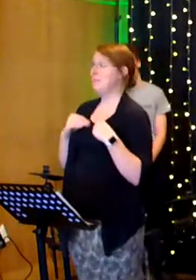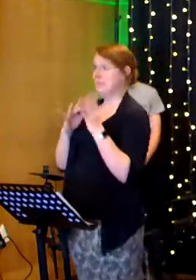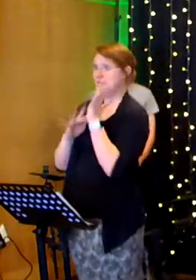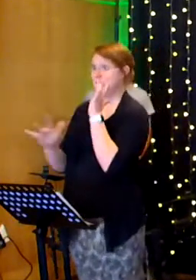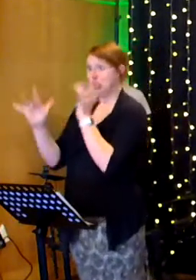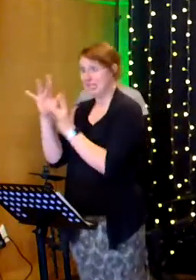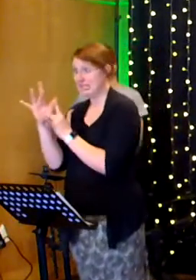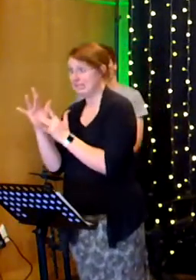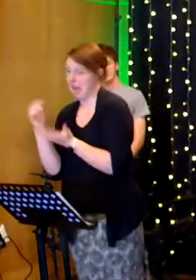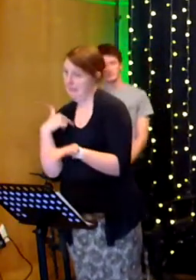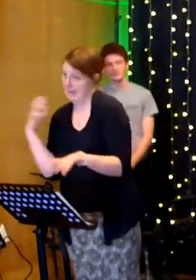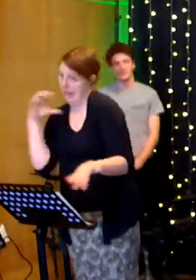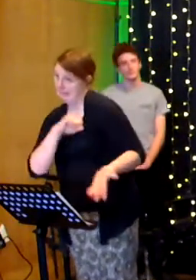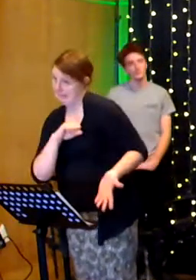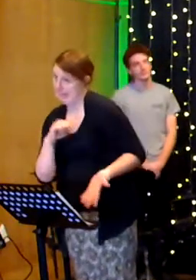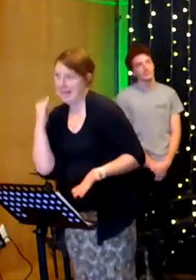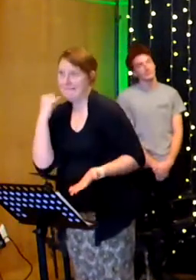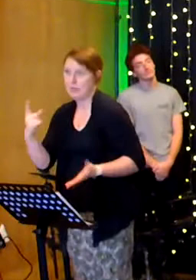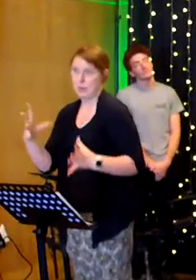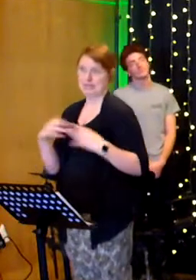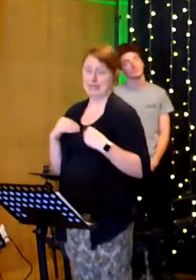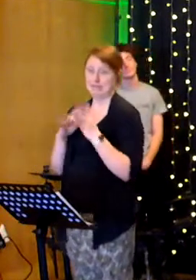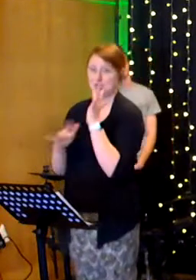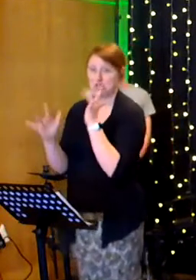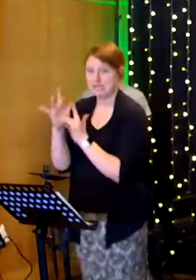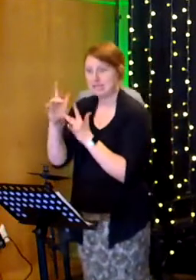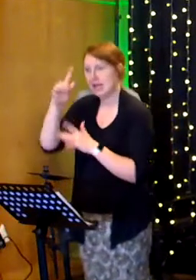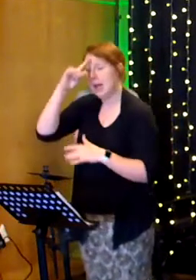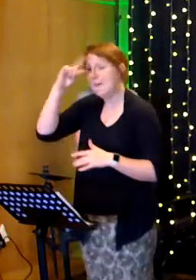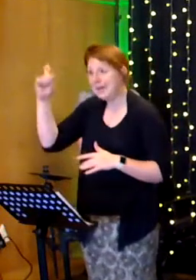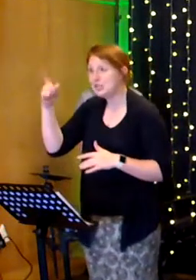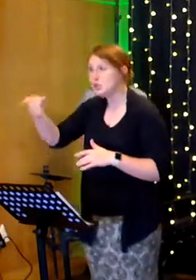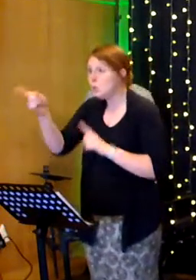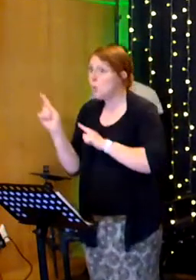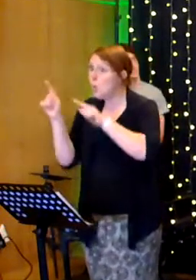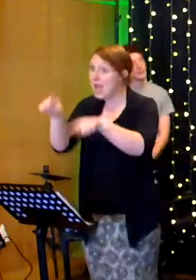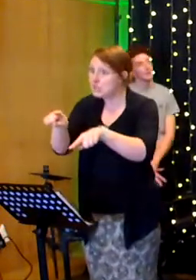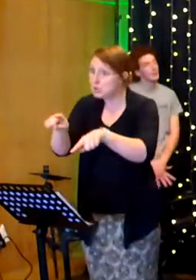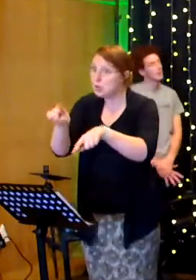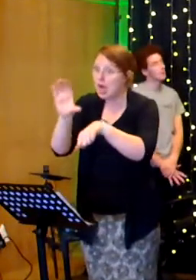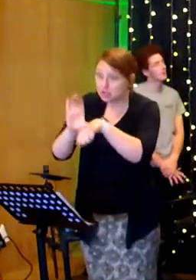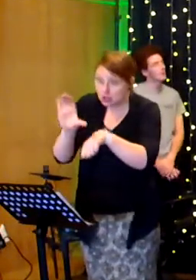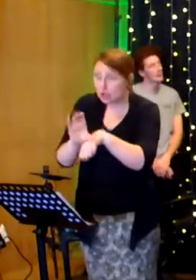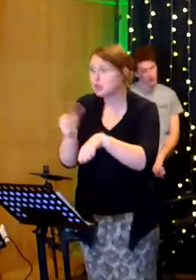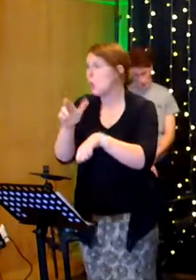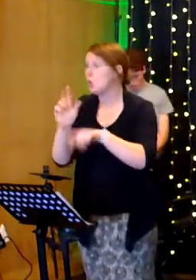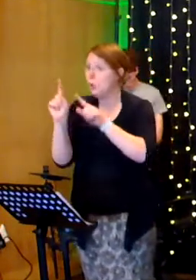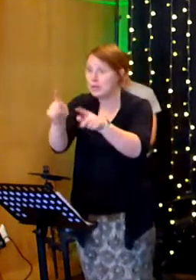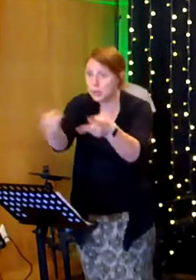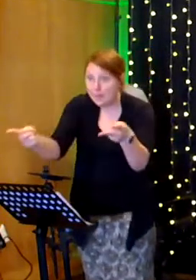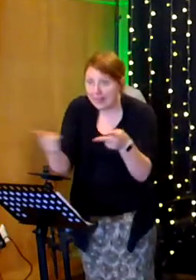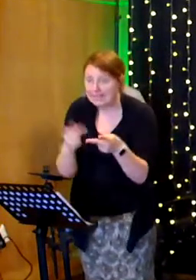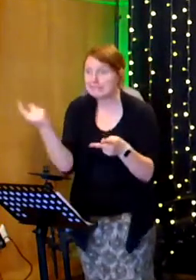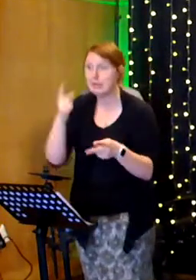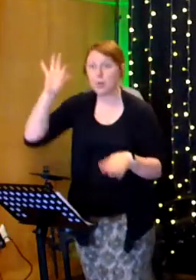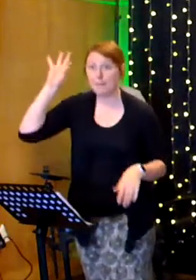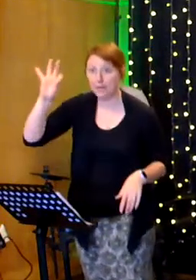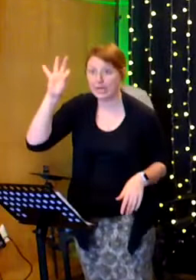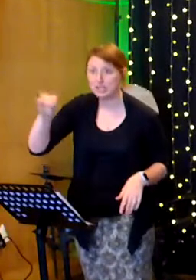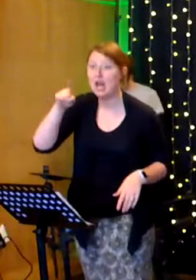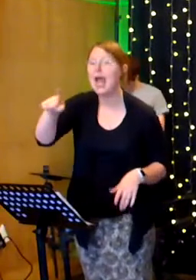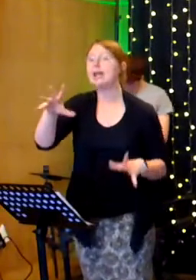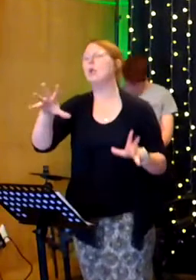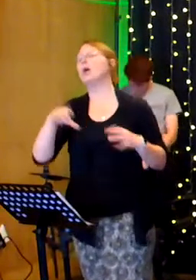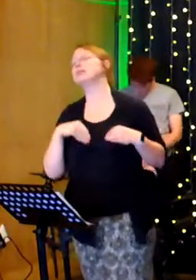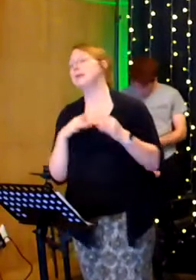presumably, if you have come to Christ or not, because you were in a place where somebody preached the word and you committed your life.